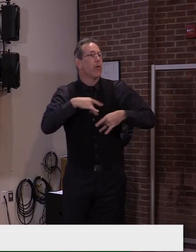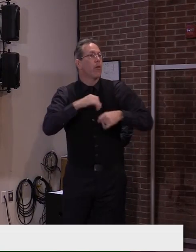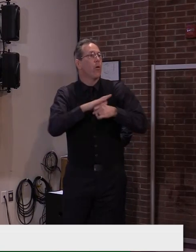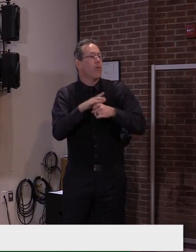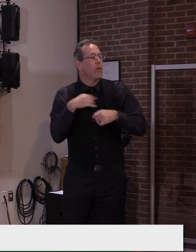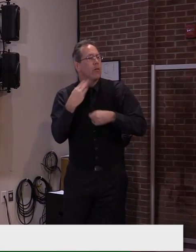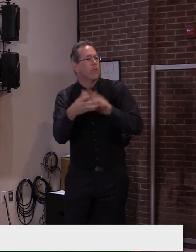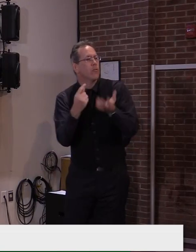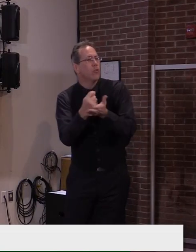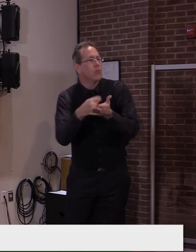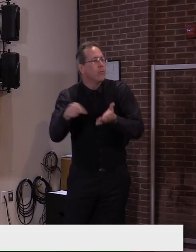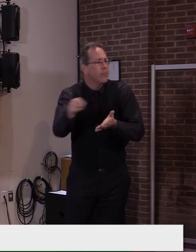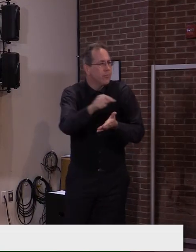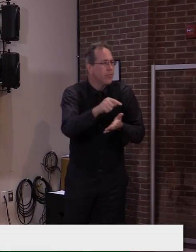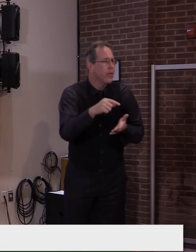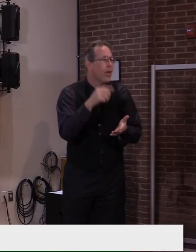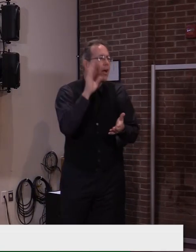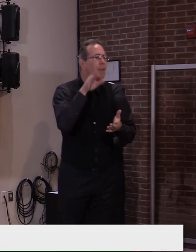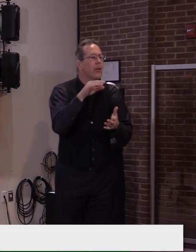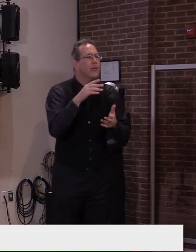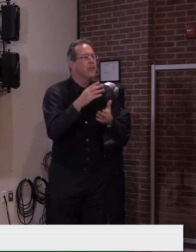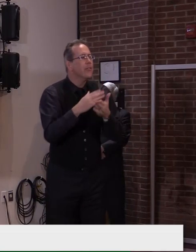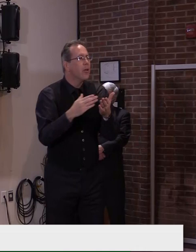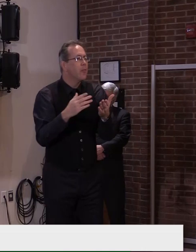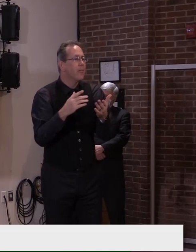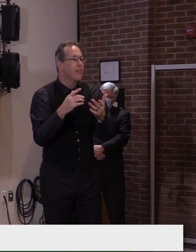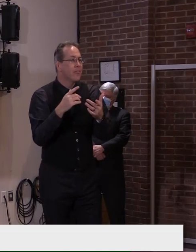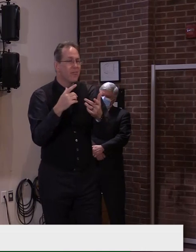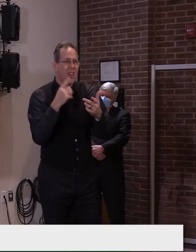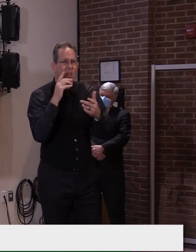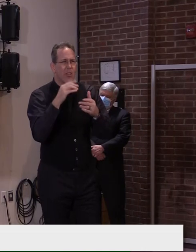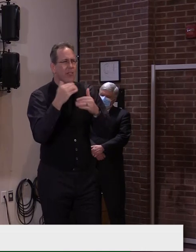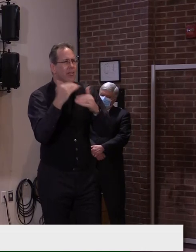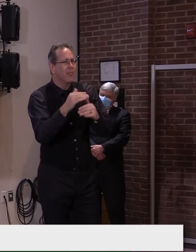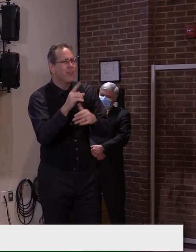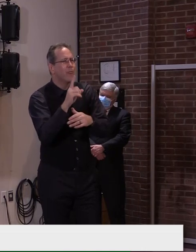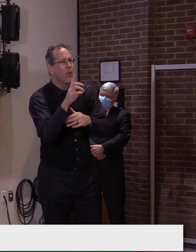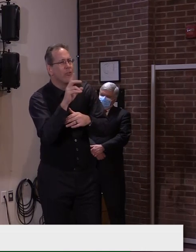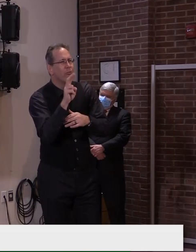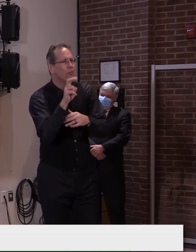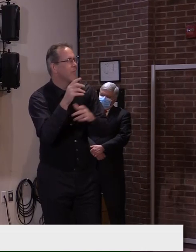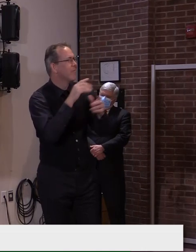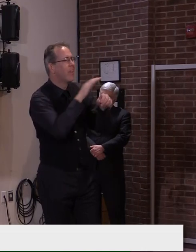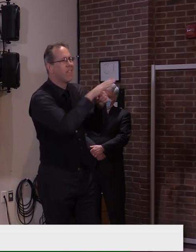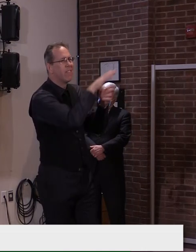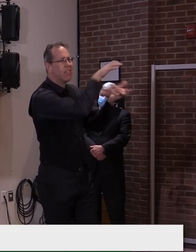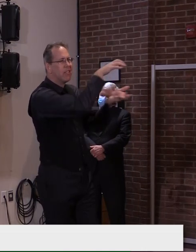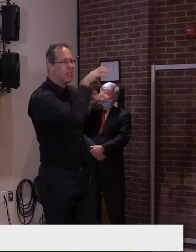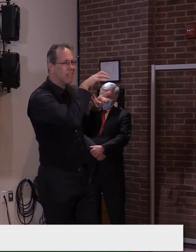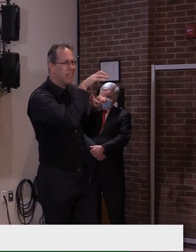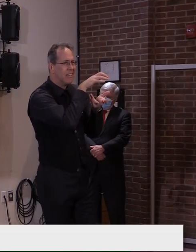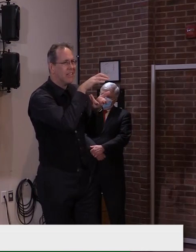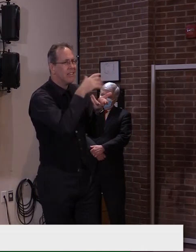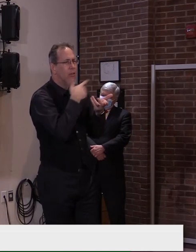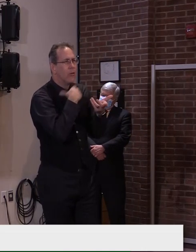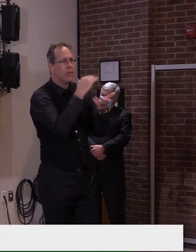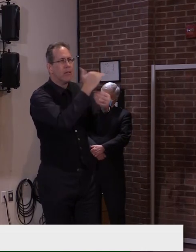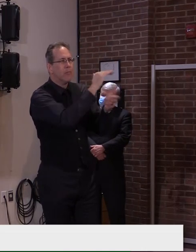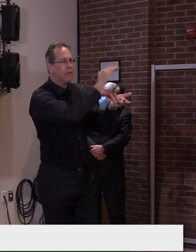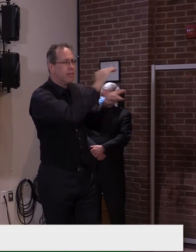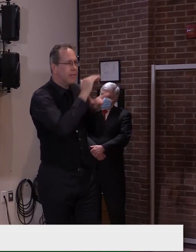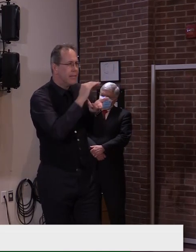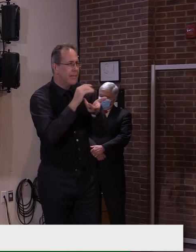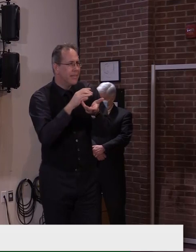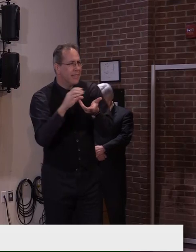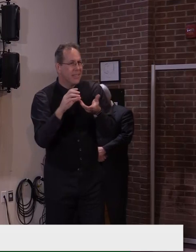to federal allocation, trying to be fair across the whole country. So it's not going